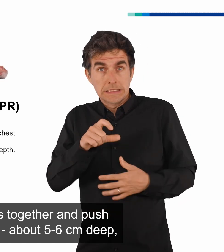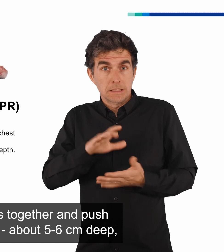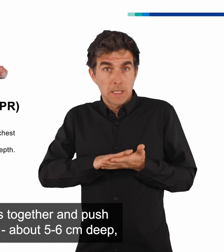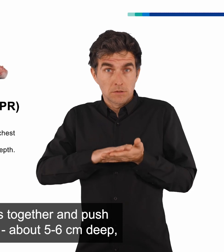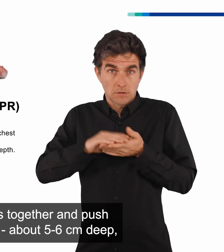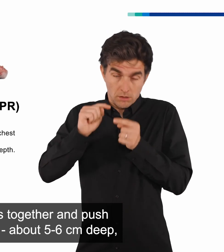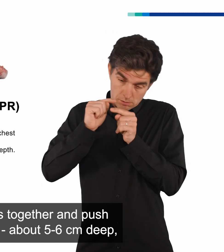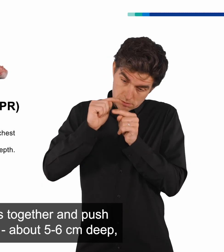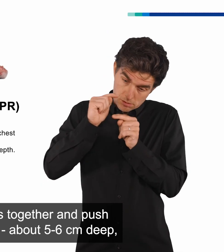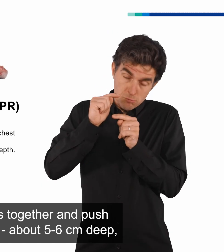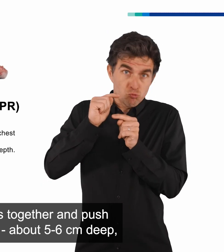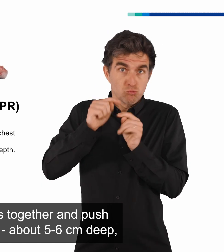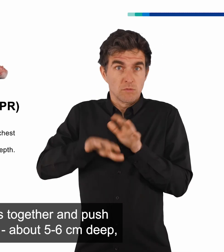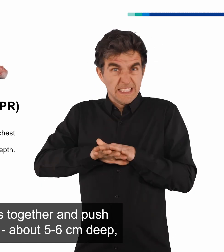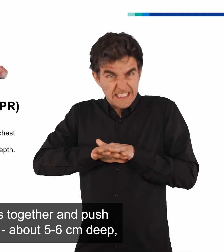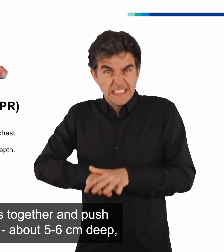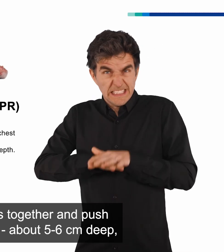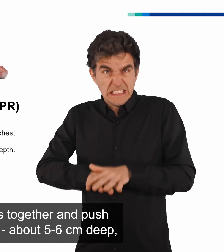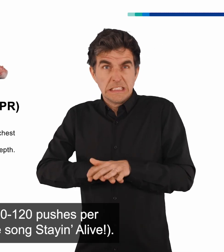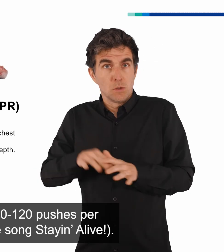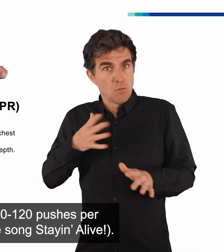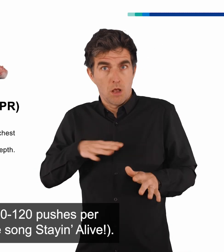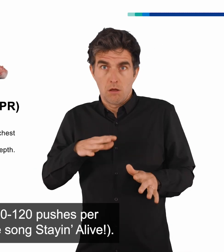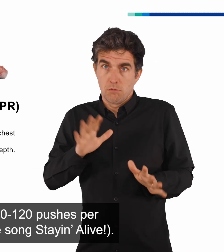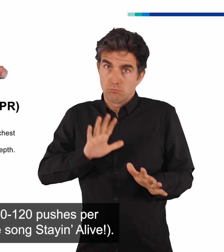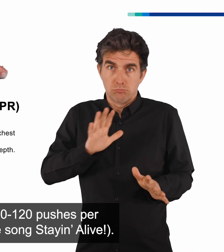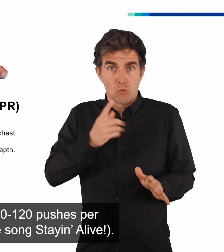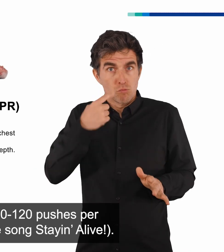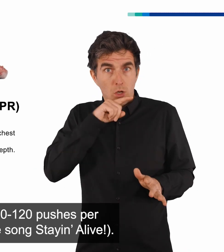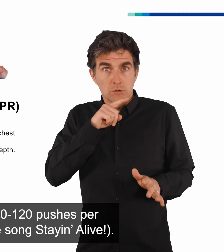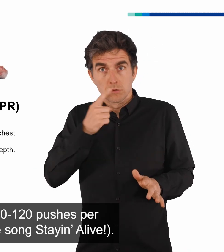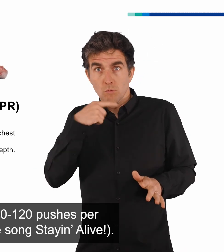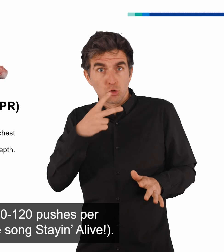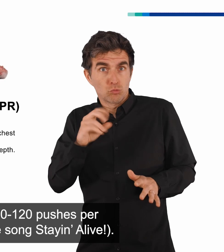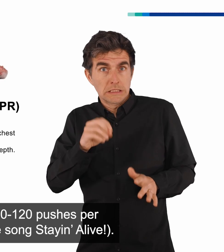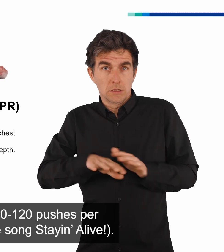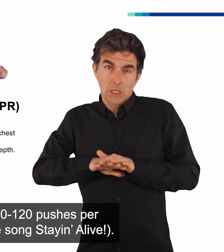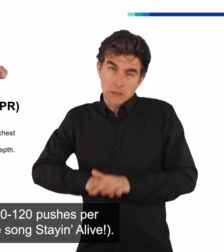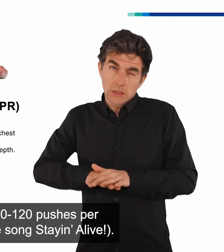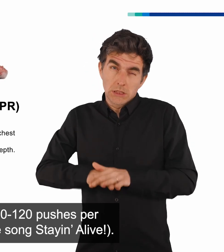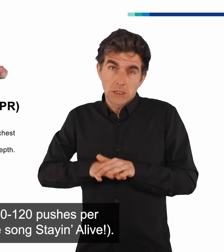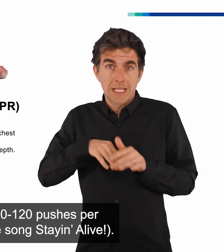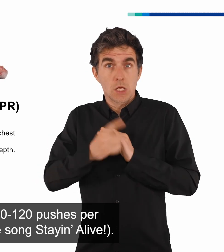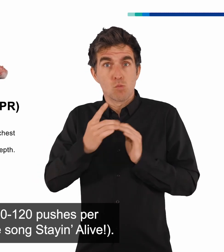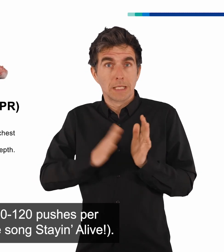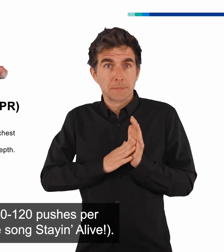speed of 100 to 120 pushes per minute. Think of the song Staying Alive.